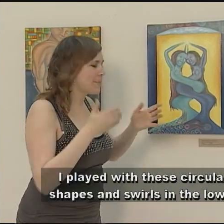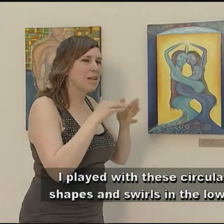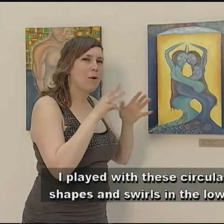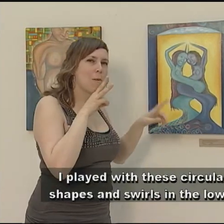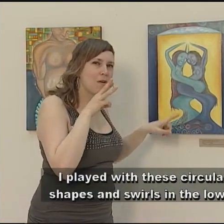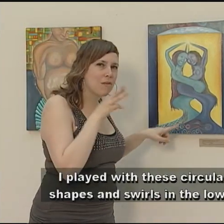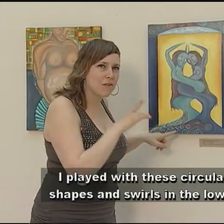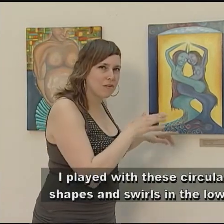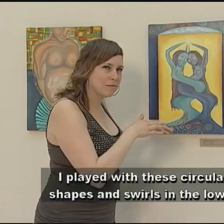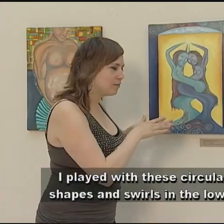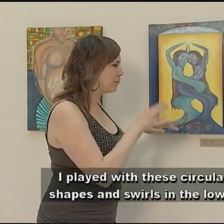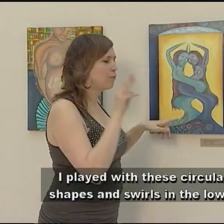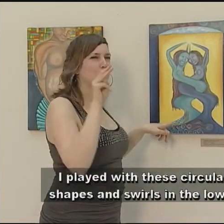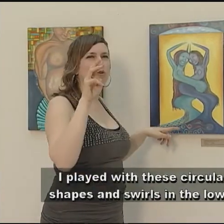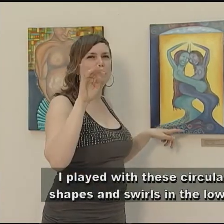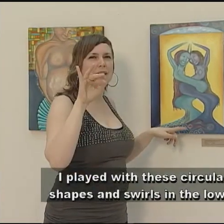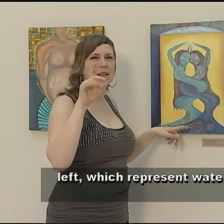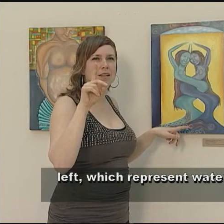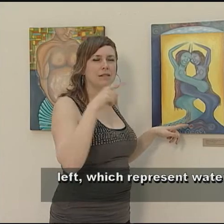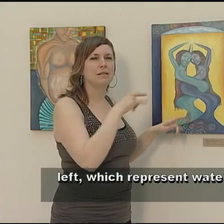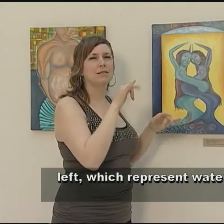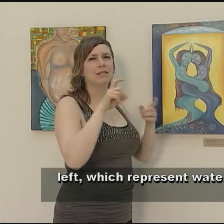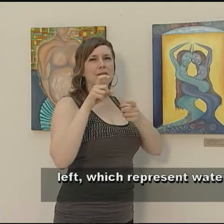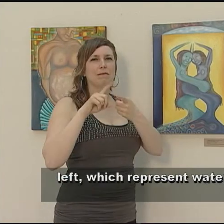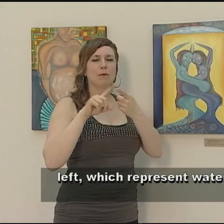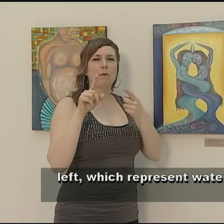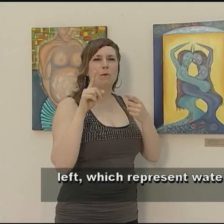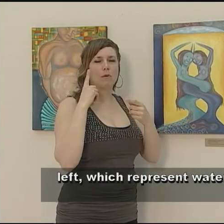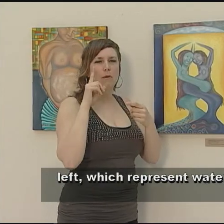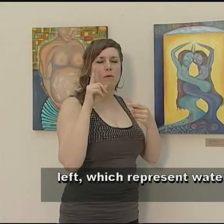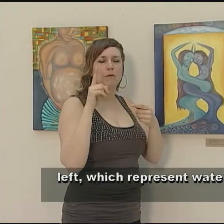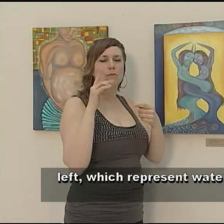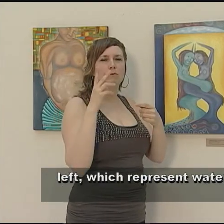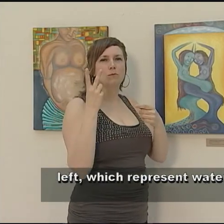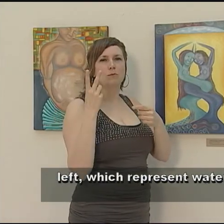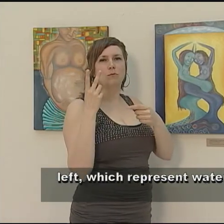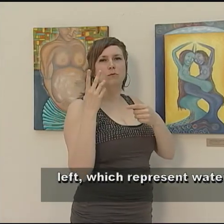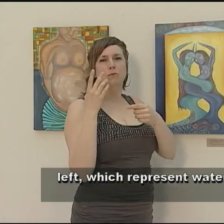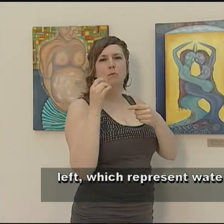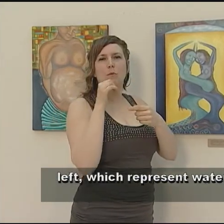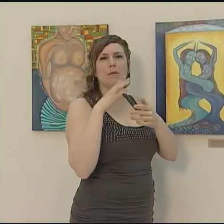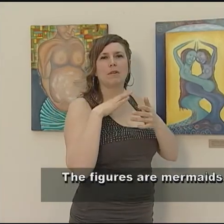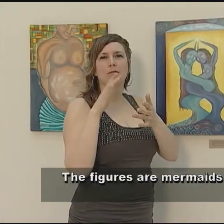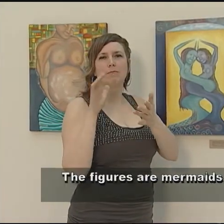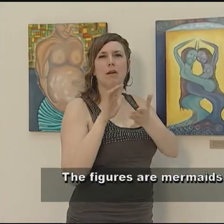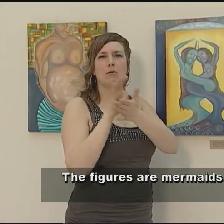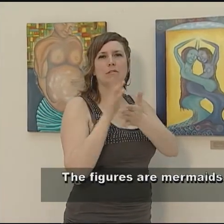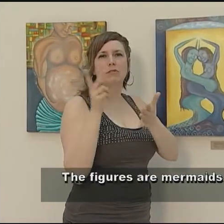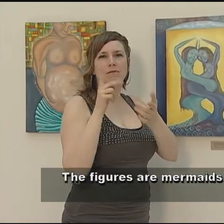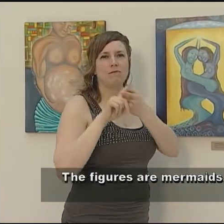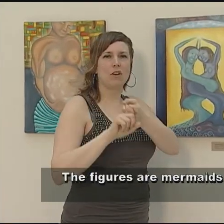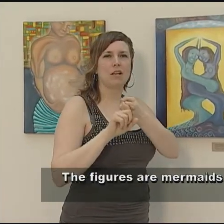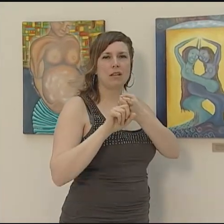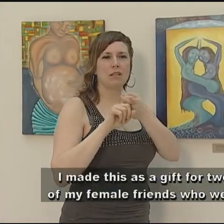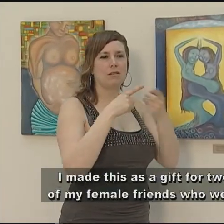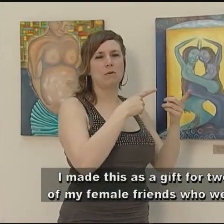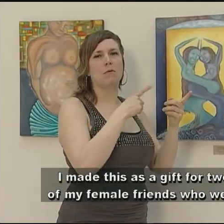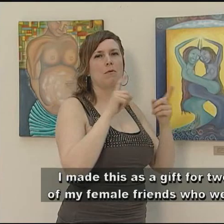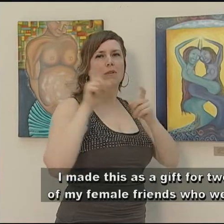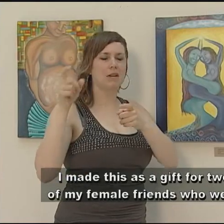I played with these circular shapes and swirls in the lower left, which represent water. The figures are mermaids. I made this as a